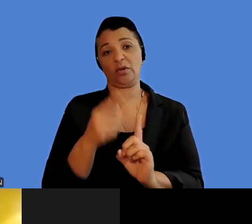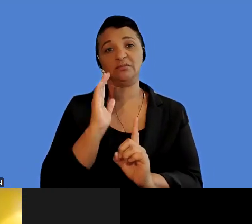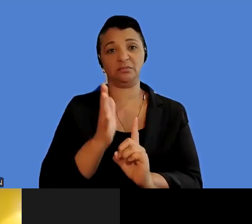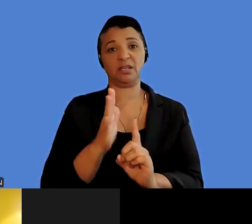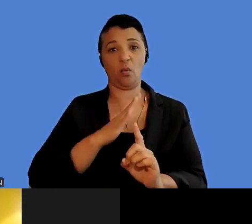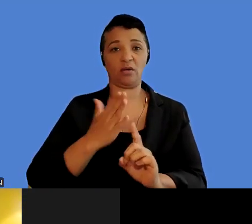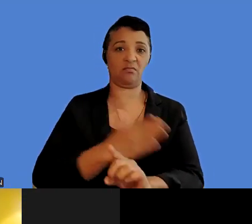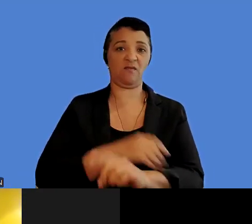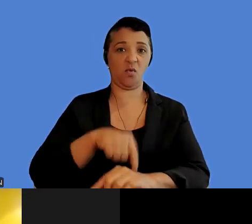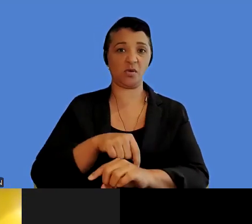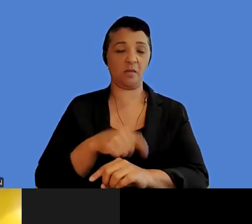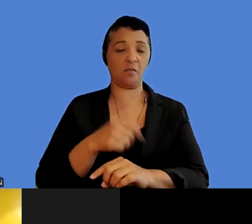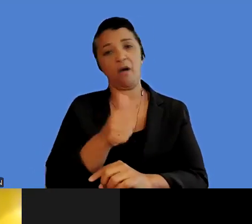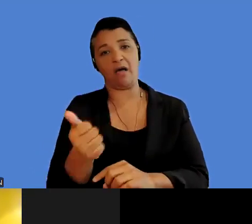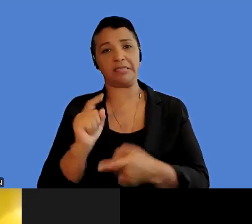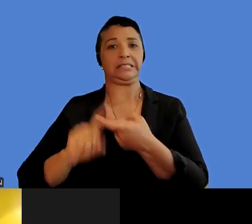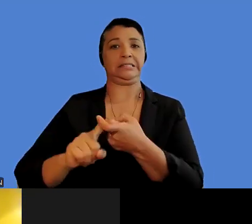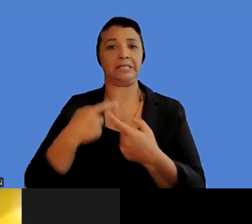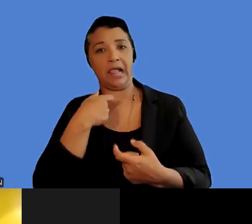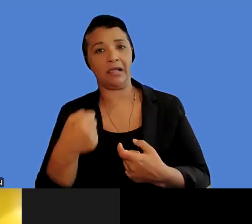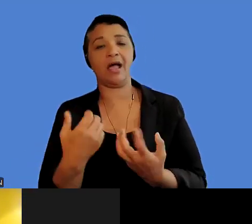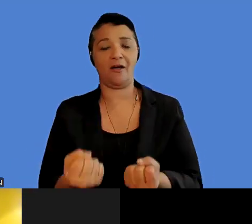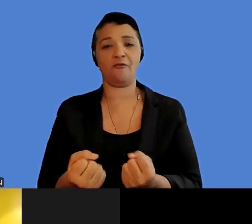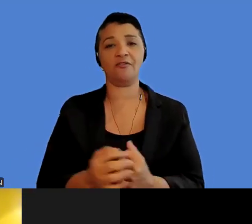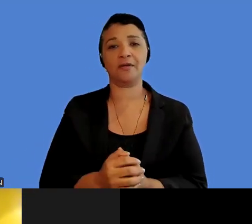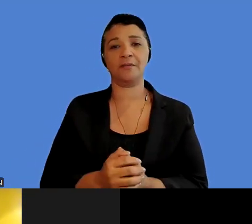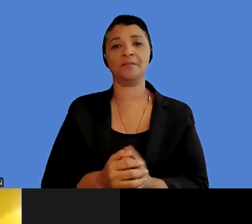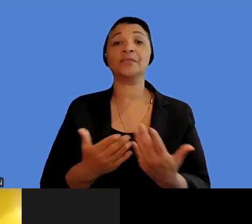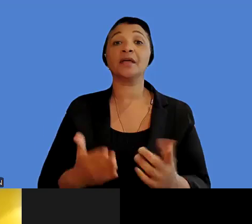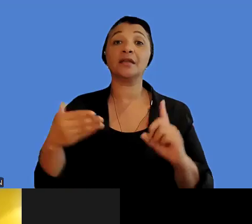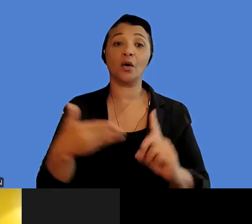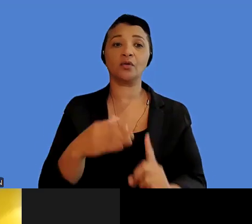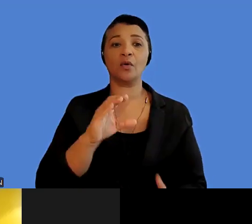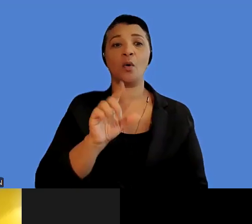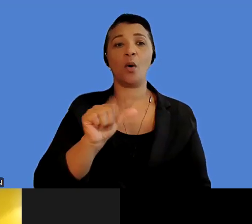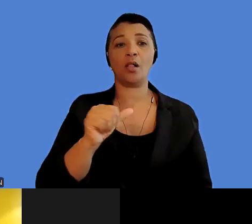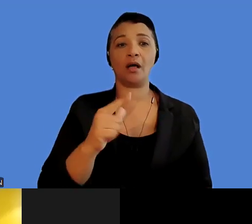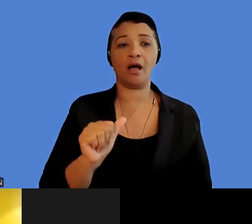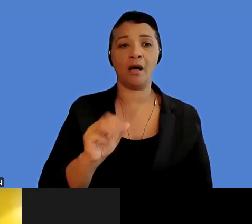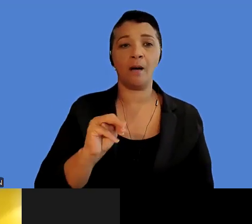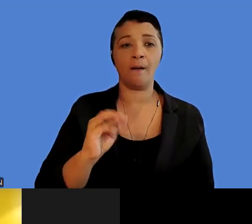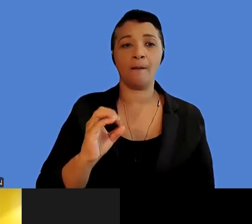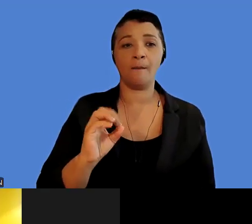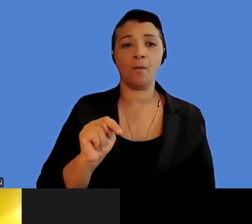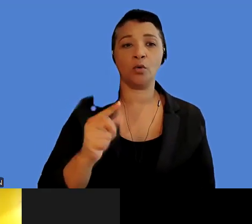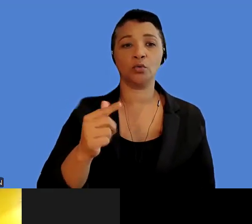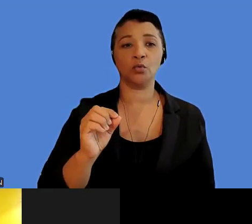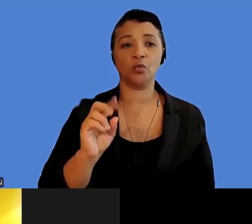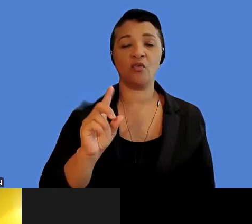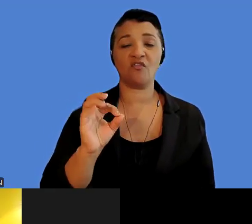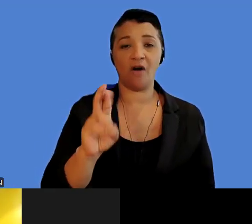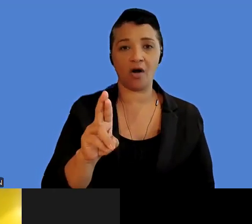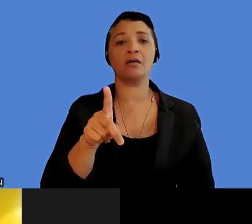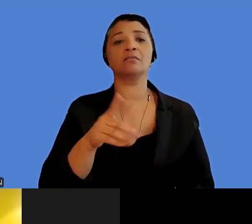speakers. Okay, I would like to introduce Olga Montúfar. Olga is the president of the Network of